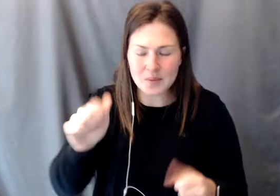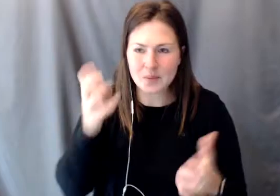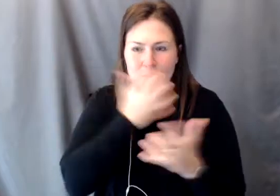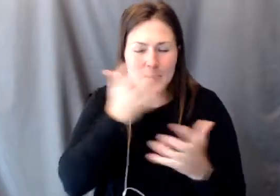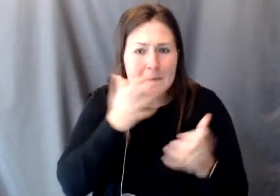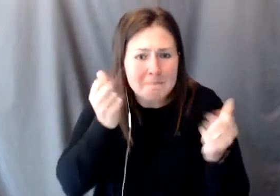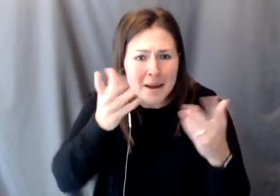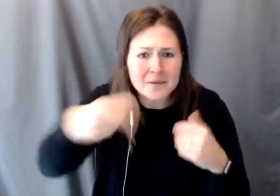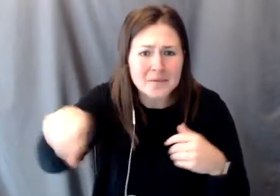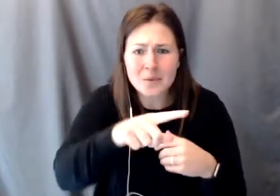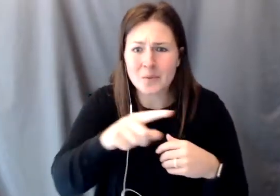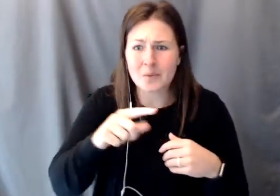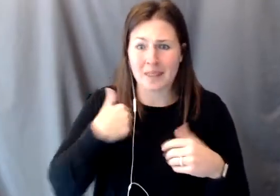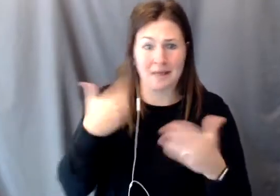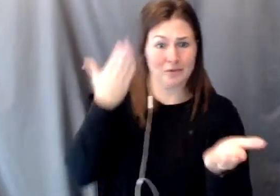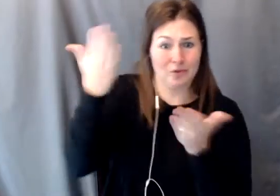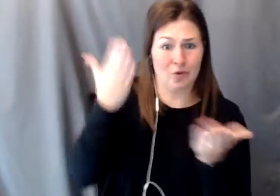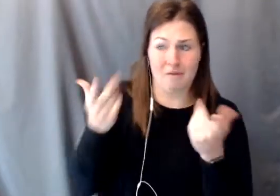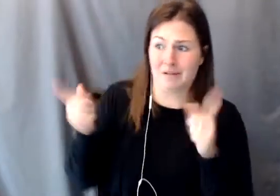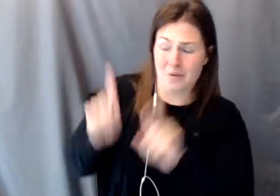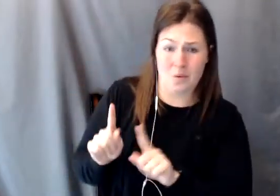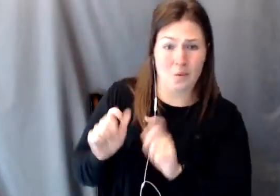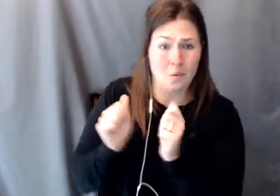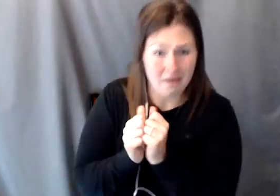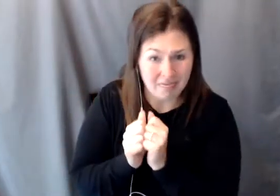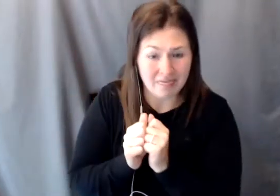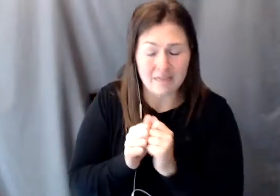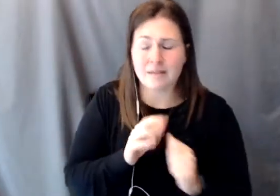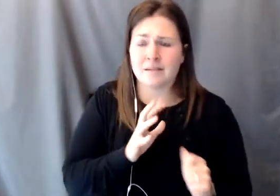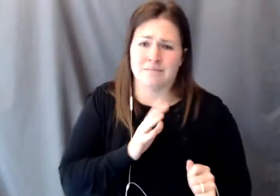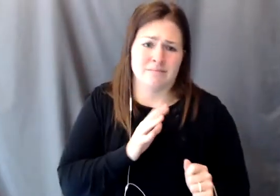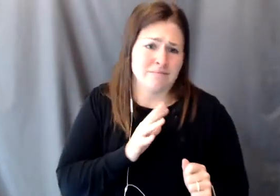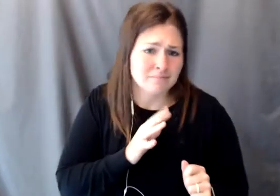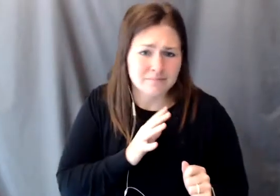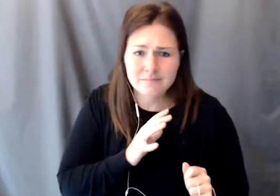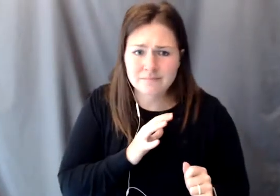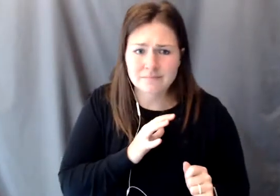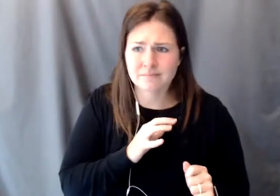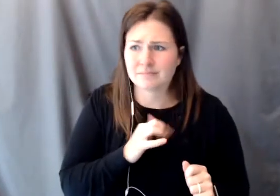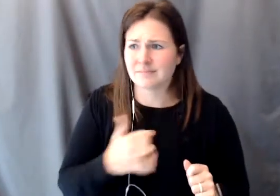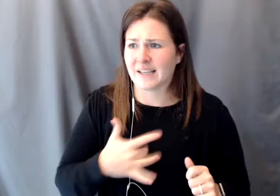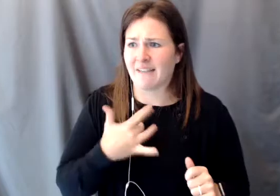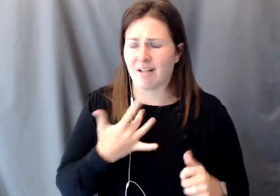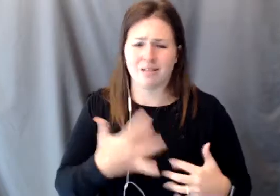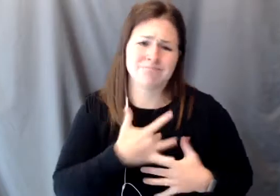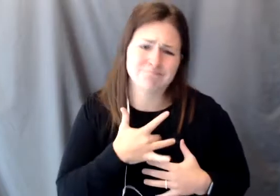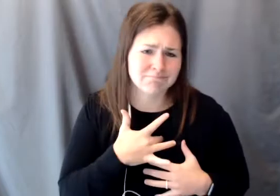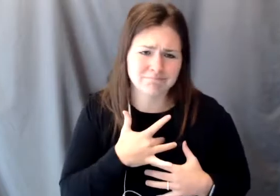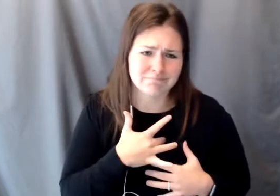I've served in general service with. And I just feel like that part of my sobriety gave